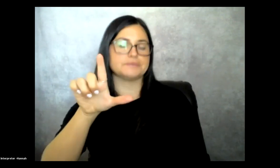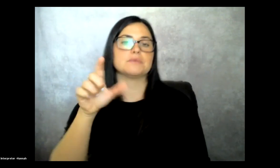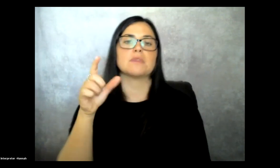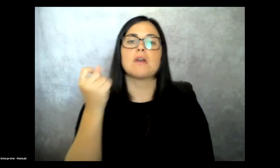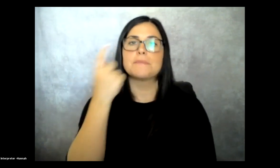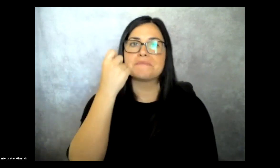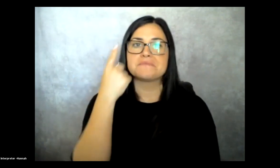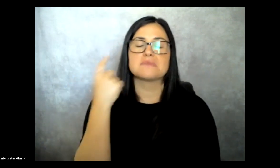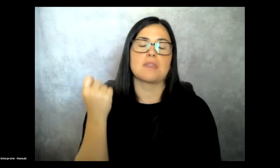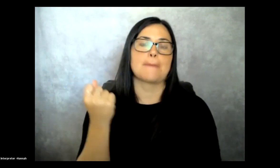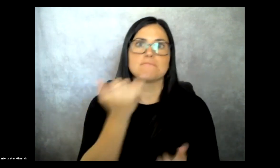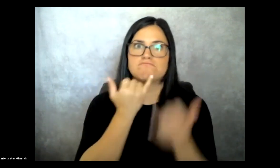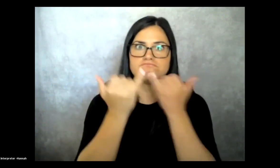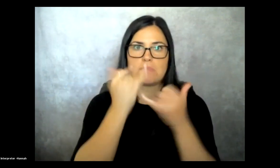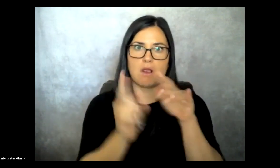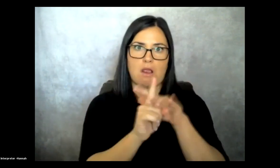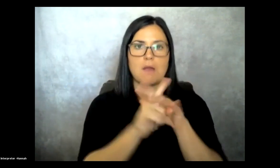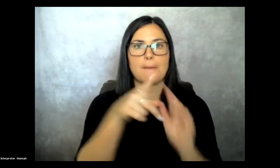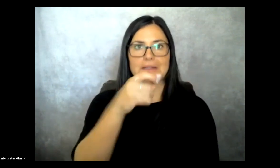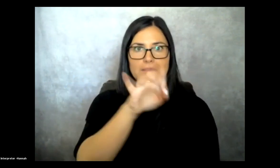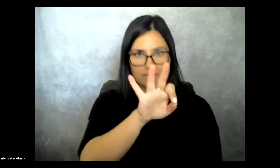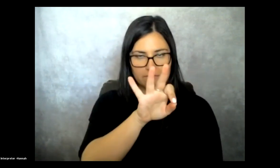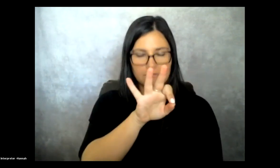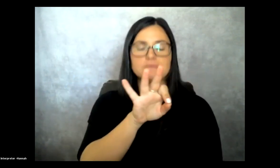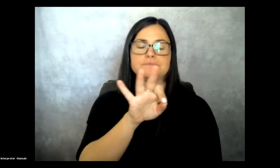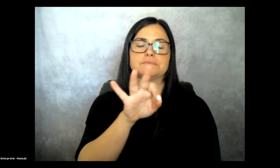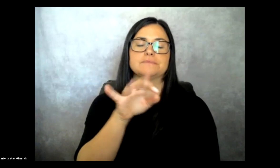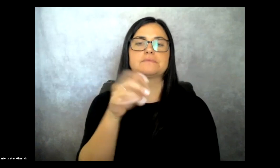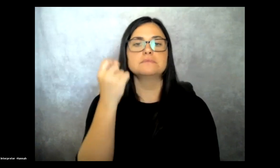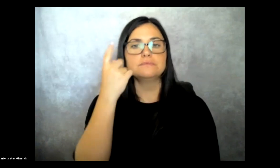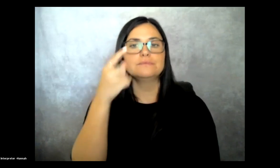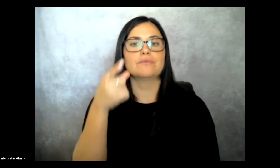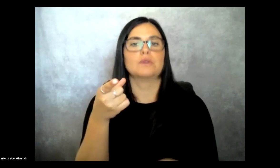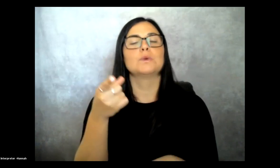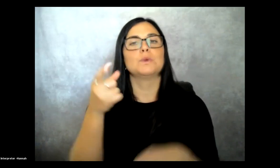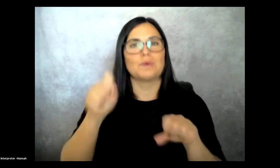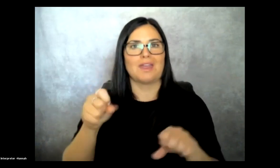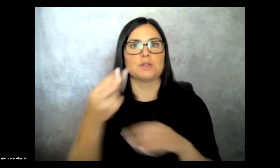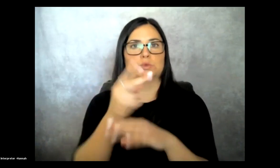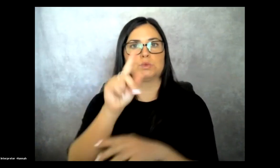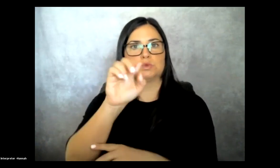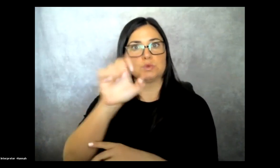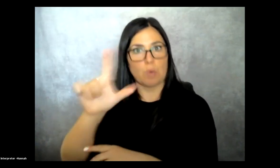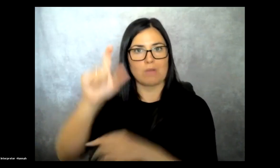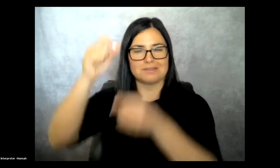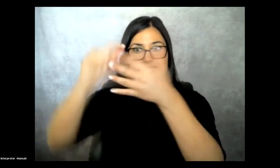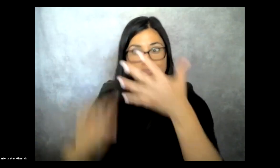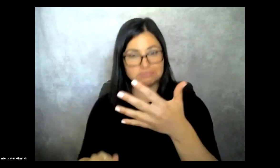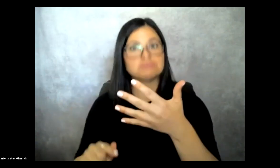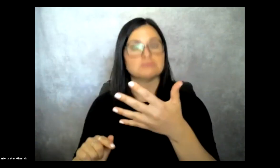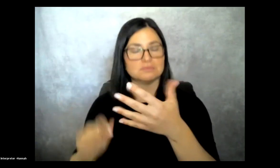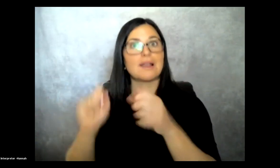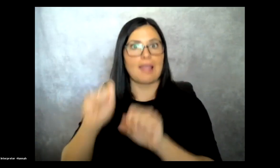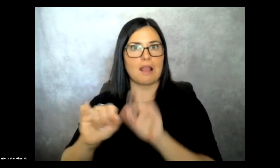many things that can go wrong with PDFs. And so it's important to have that large toolbox to be able to